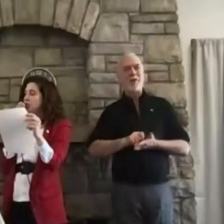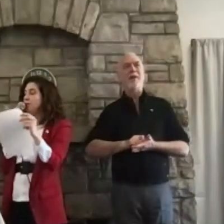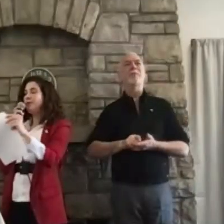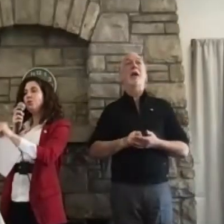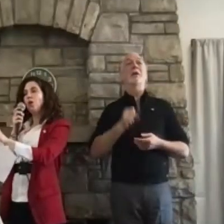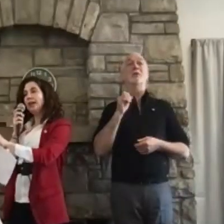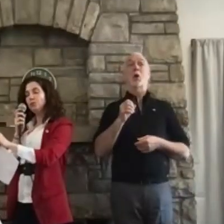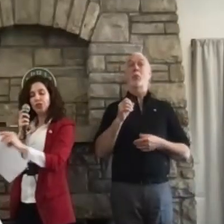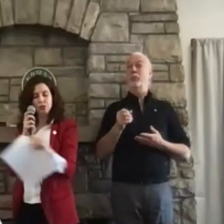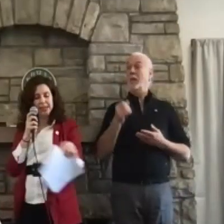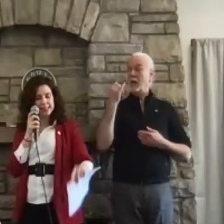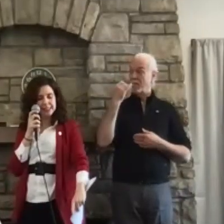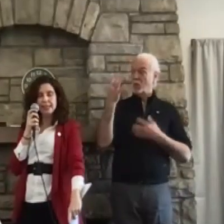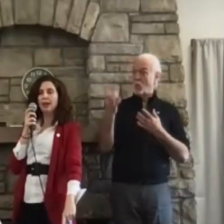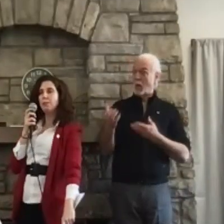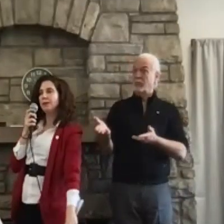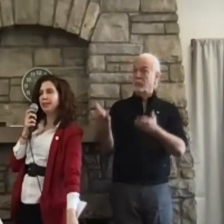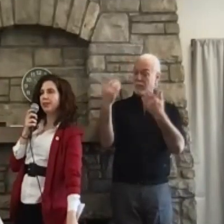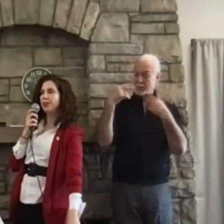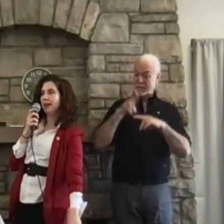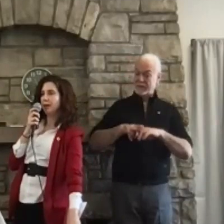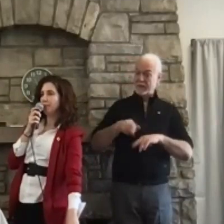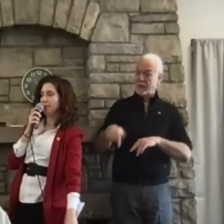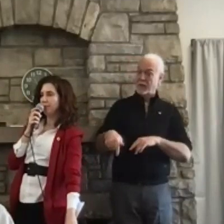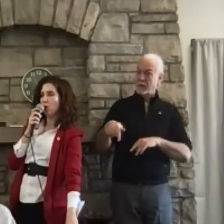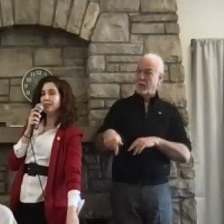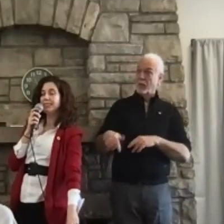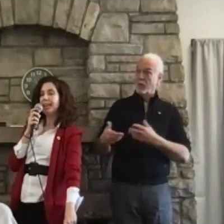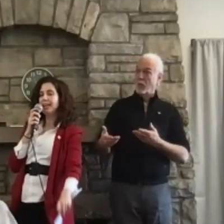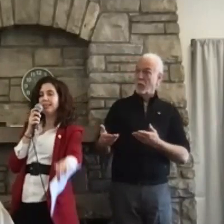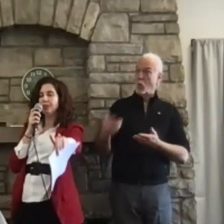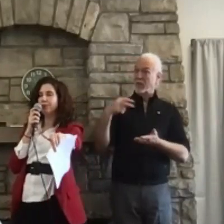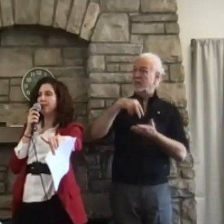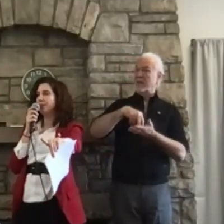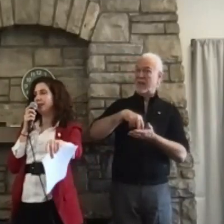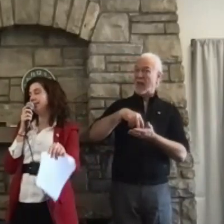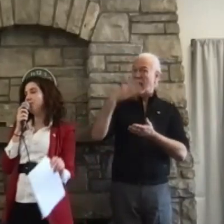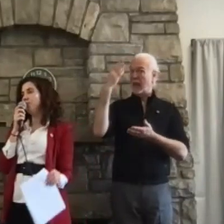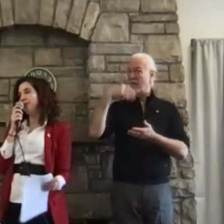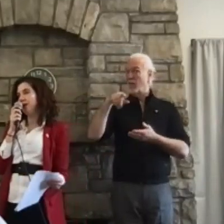So if you want, would you like to sit up here or